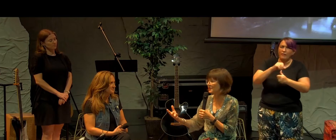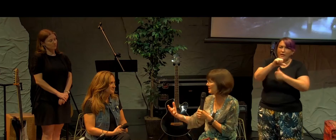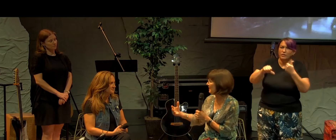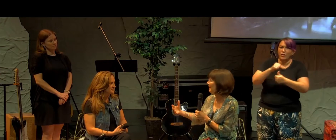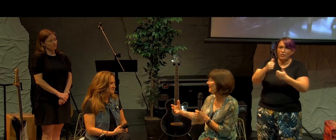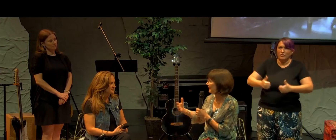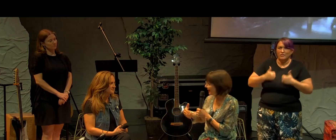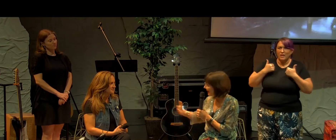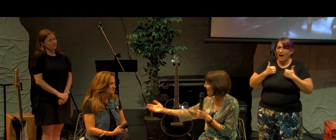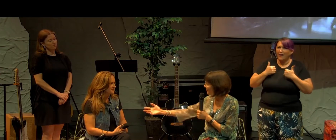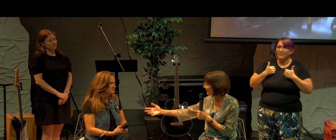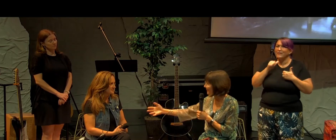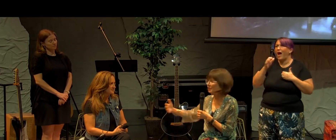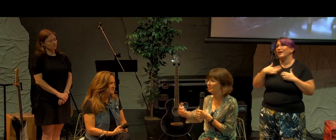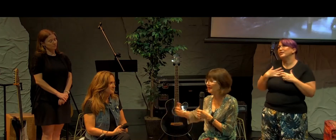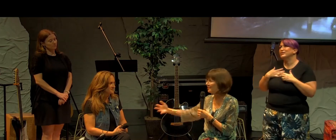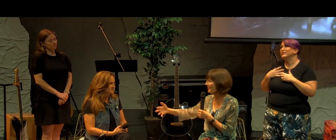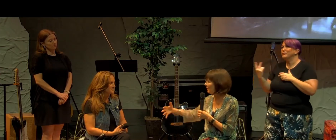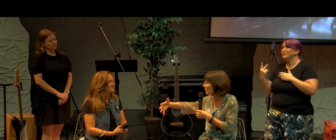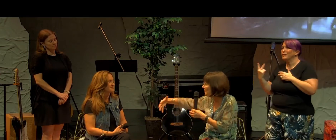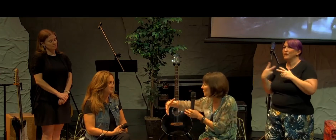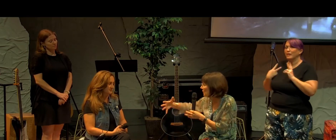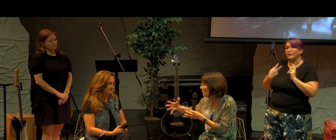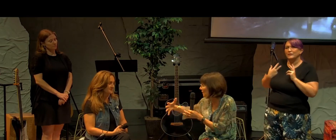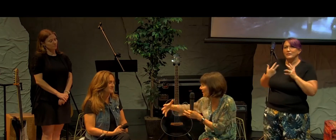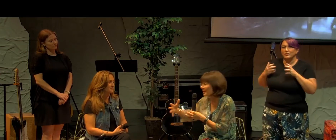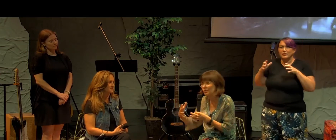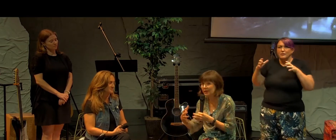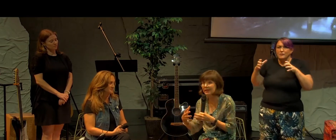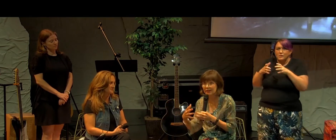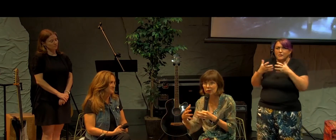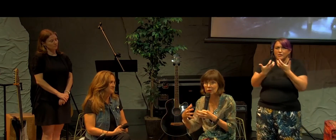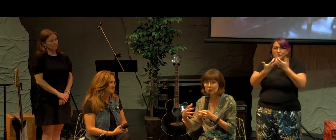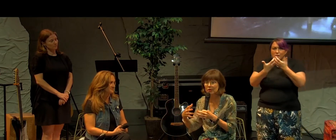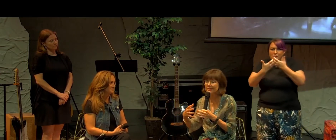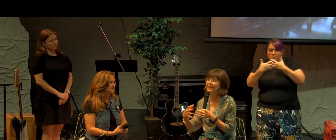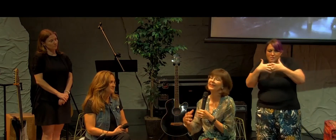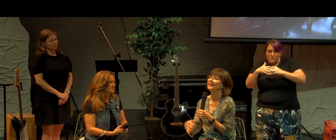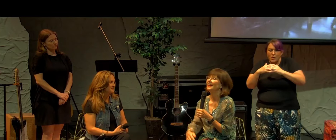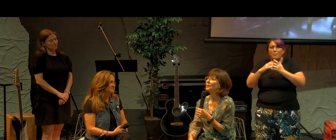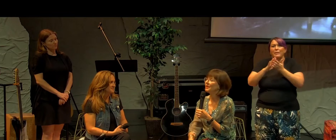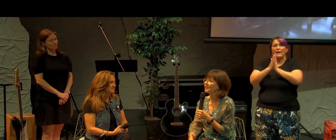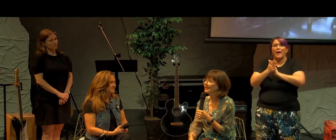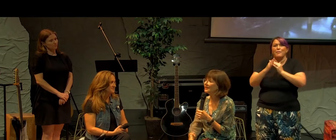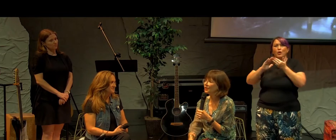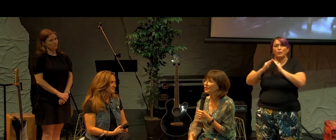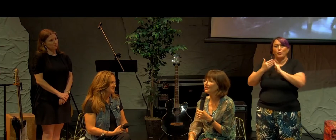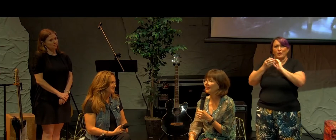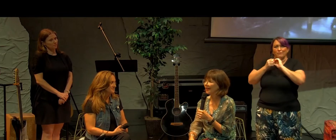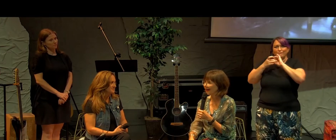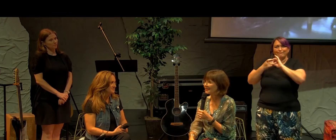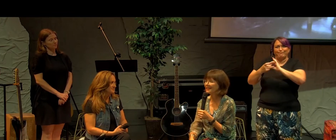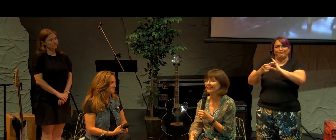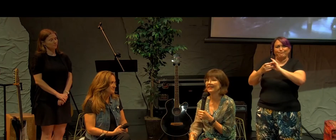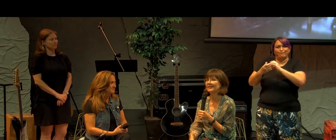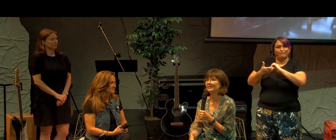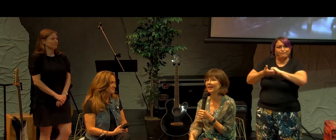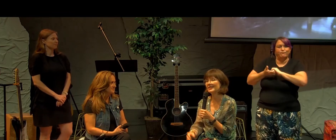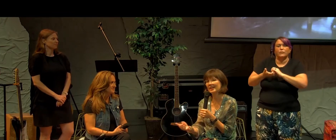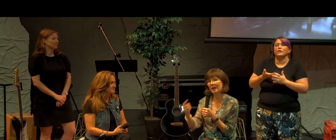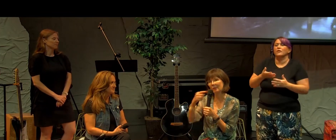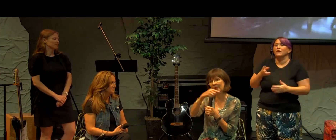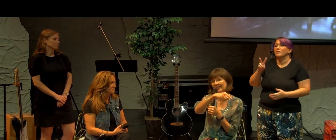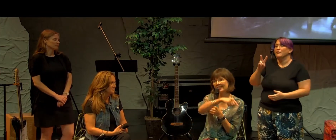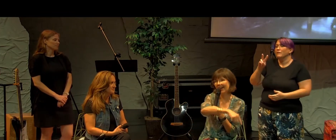wasn't just Leanne and Vika or me and Vika. We were, you know, really a little community. But Vika learned a lot,